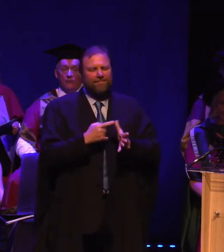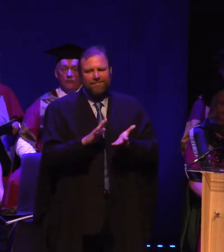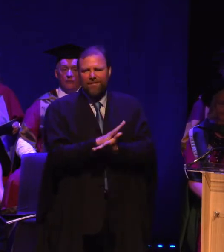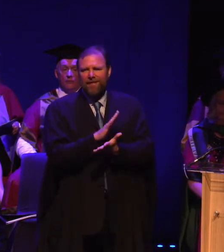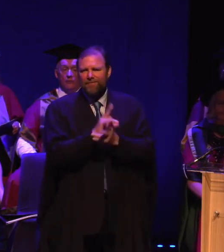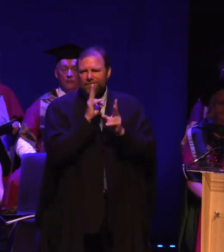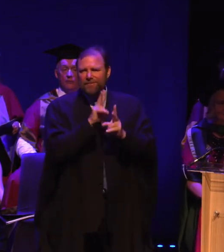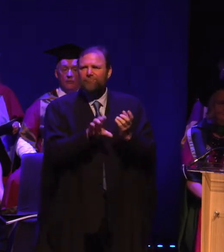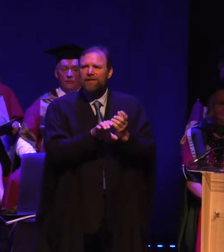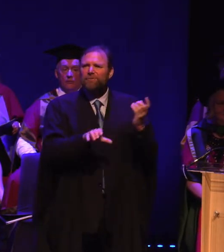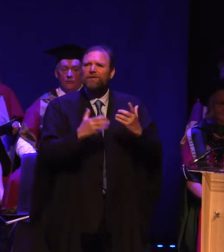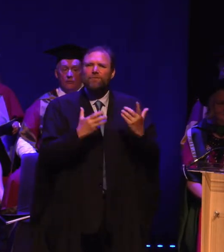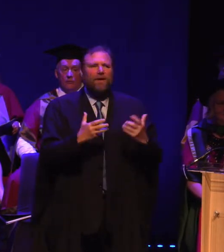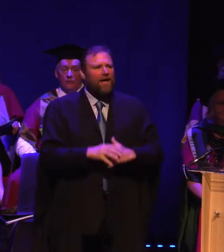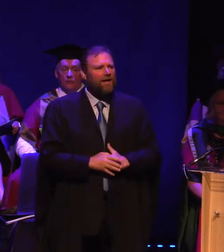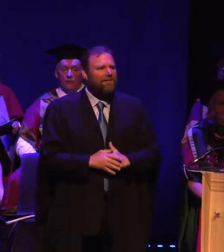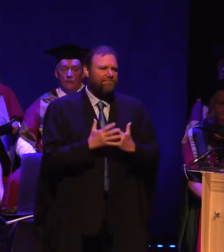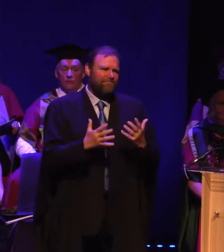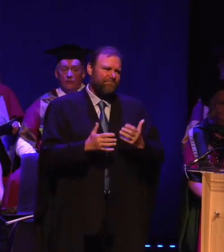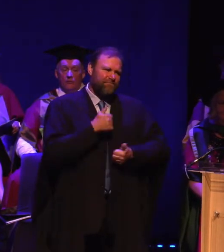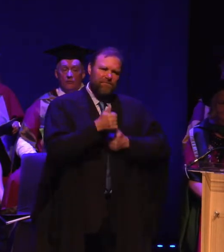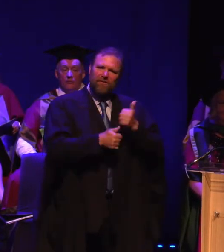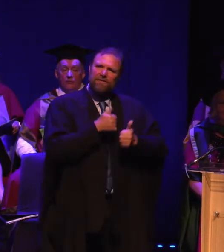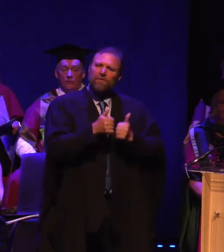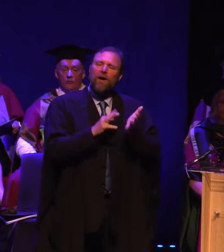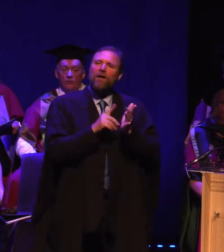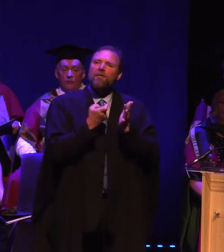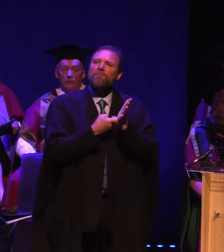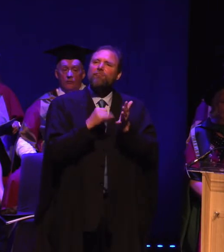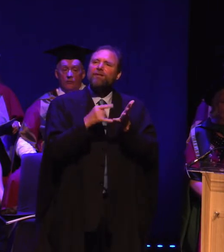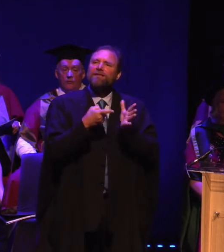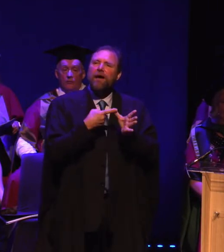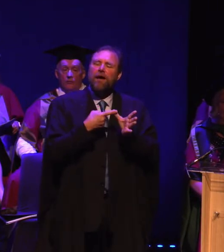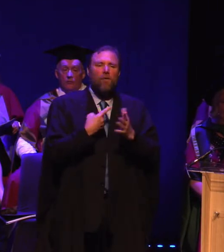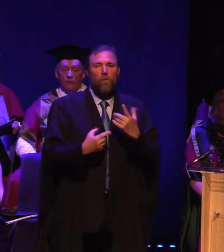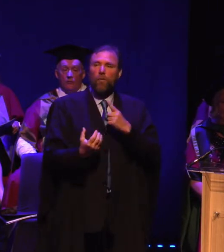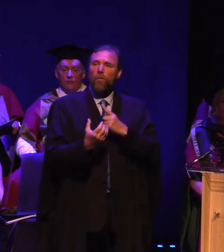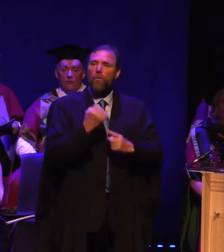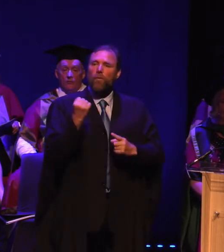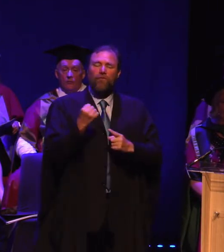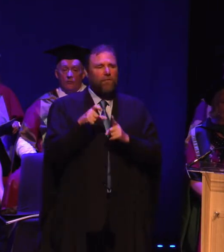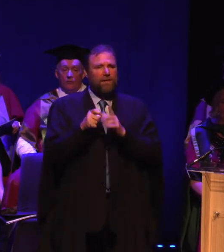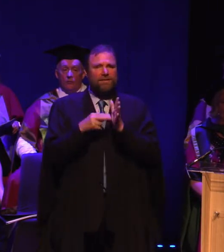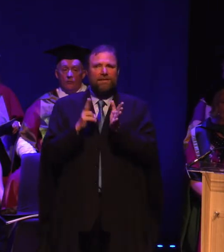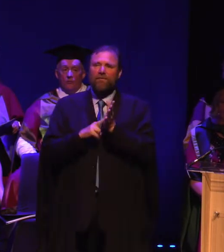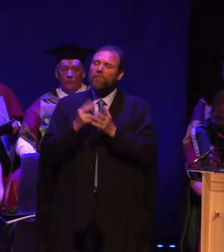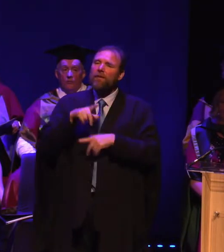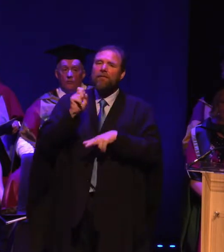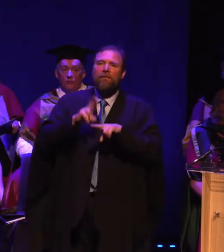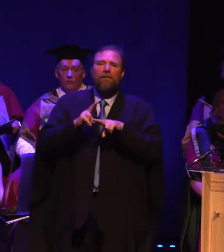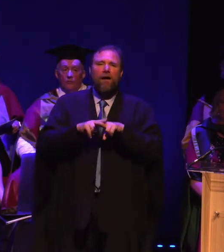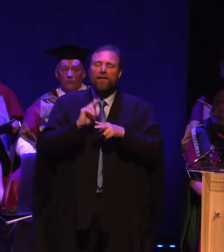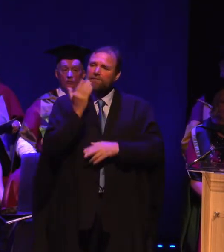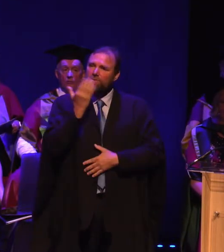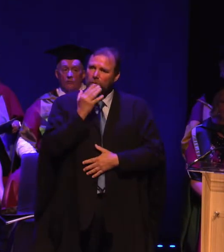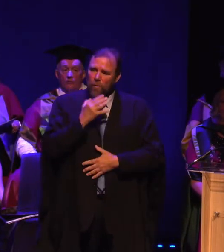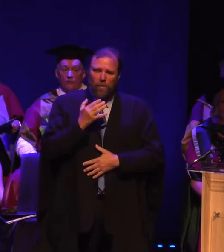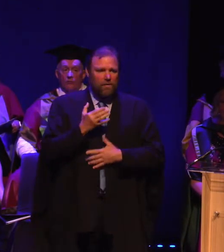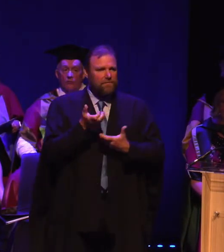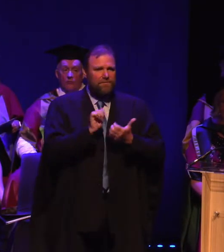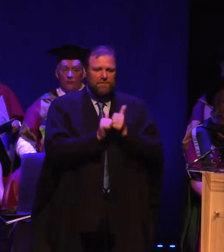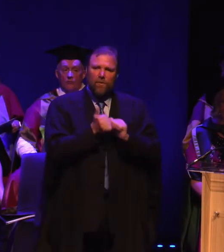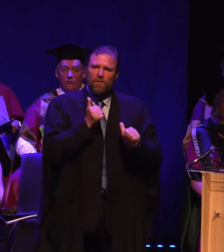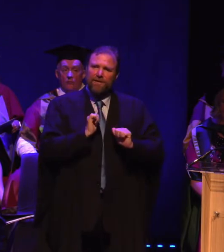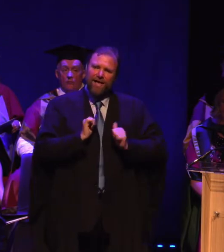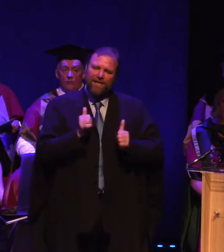today. Many congratulations to Marissa, who has the winner of the Dean of the Cardiff School of Sport and Health Sciences Dean's